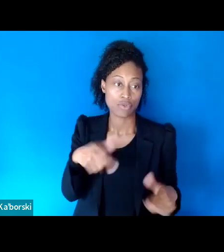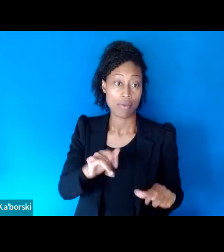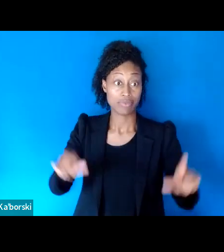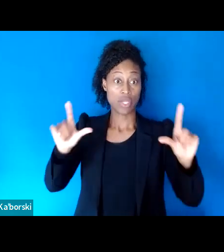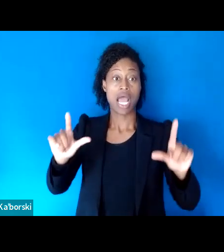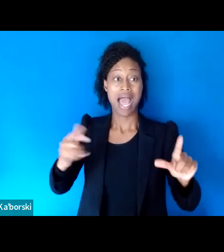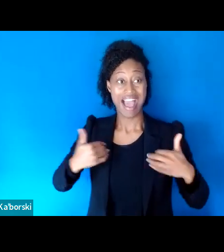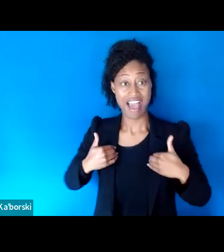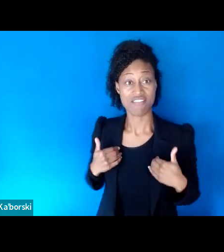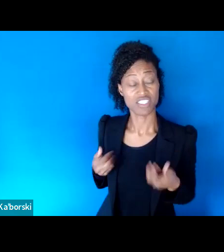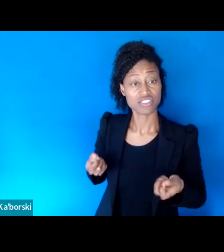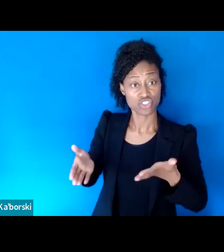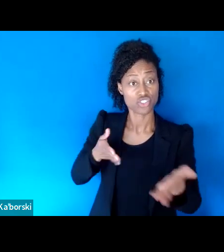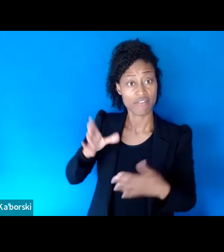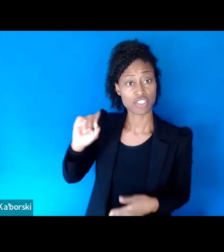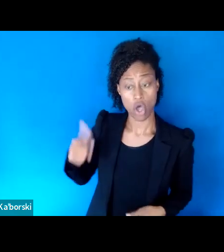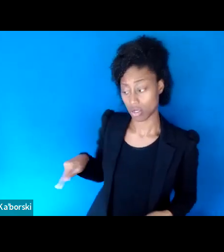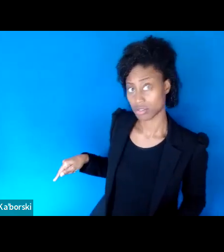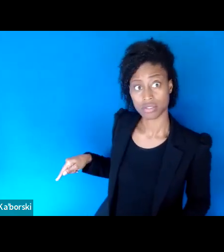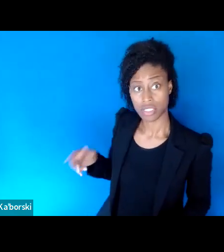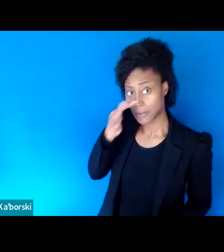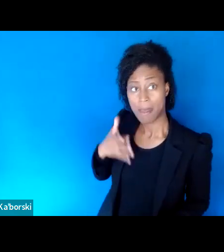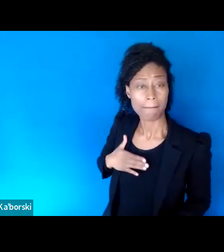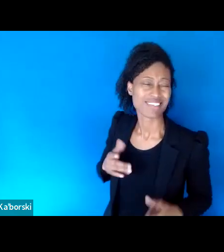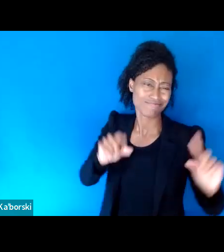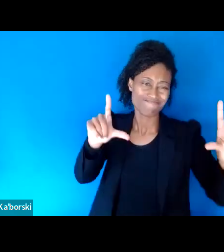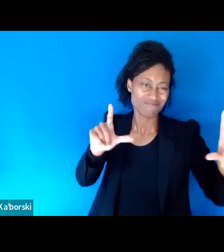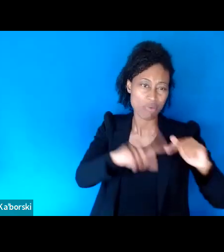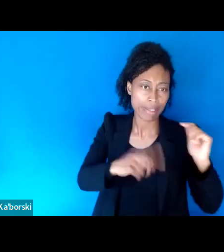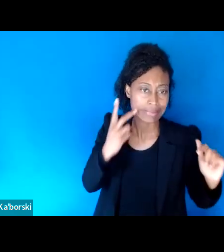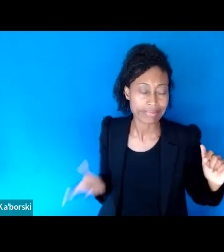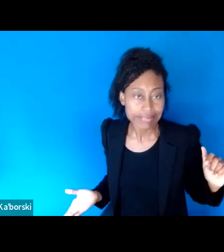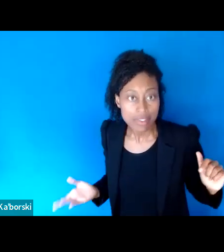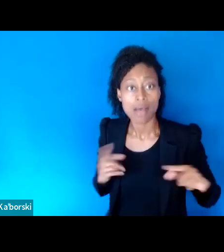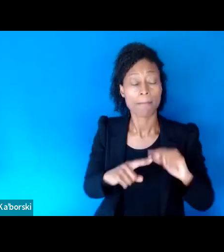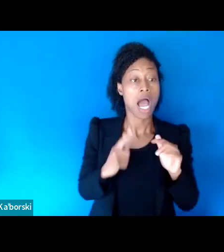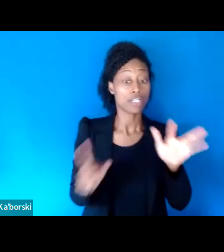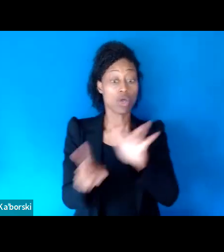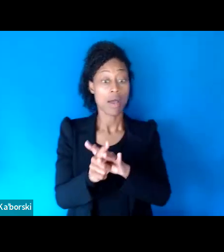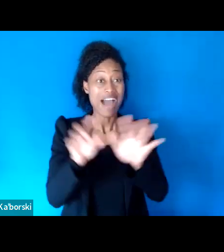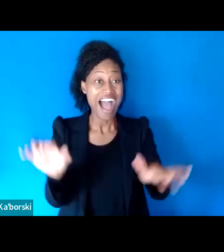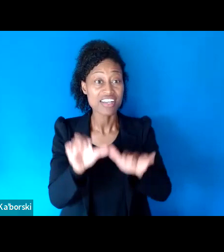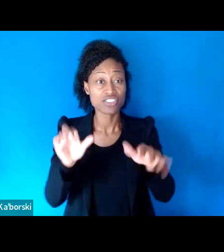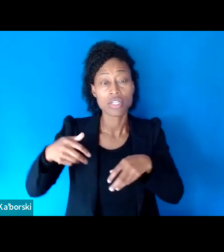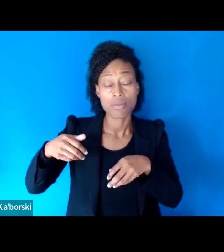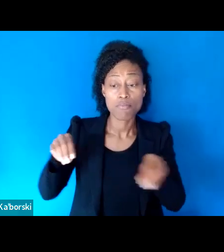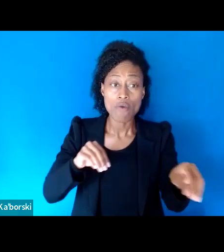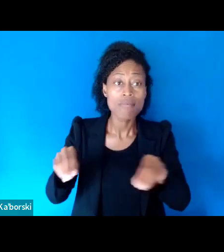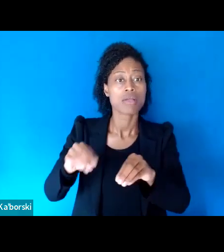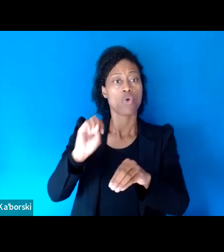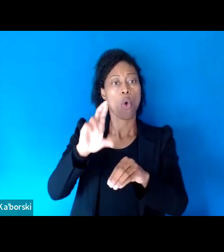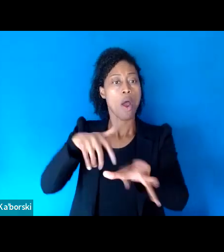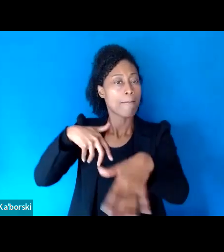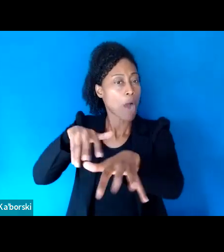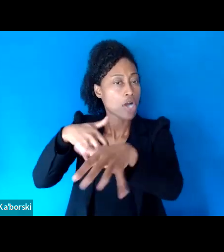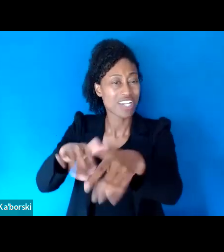a service dog. So going and doing, being able to show up at action movements or marches, that's something I